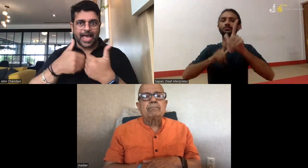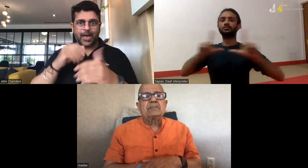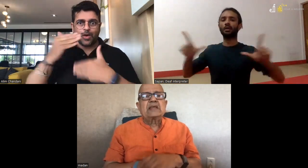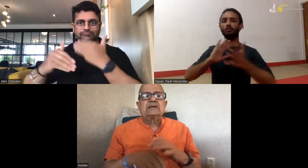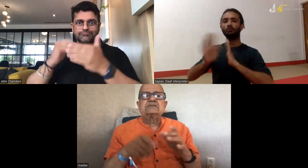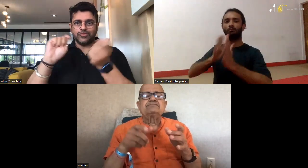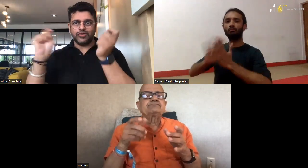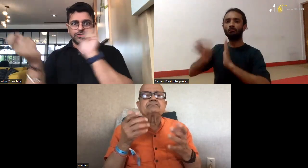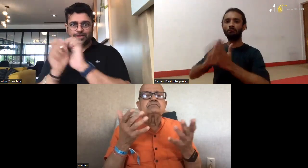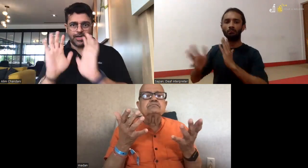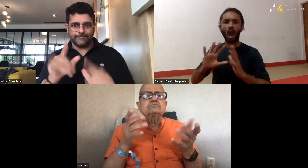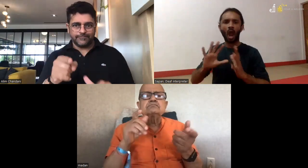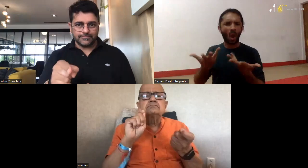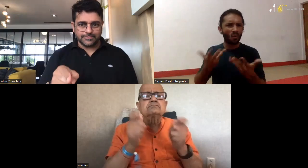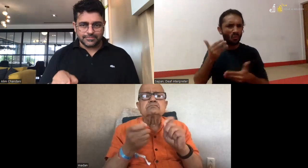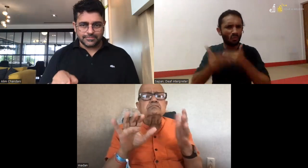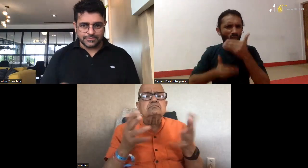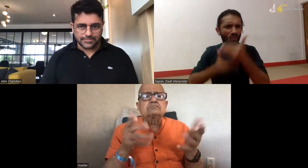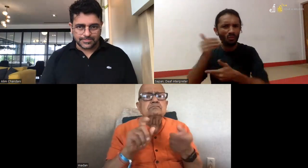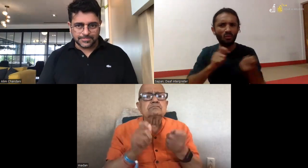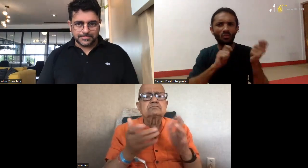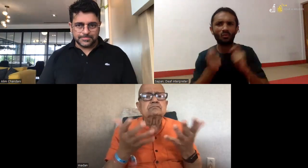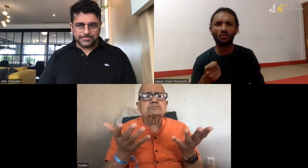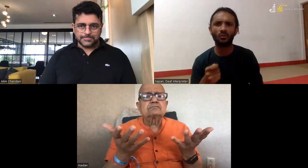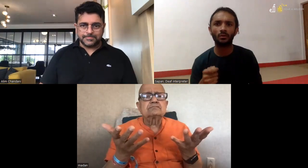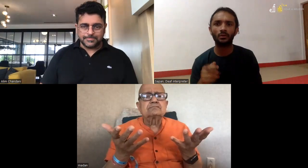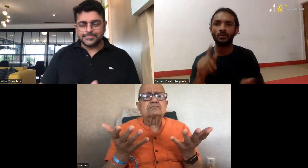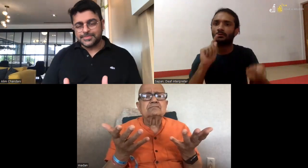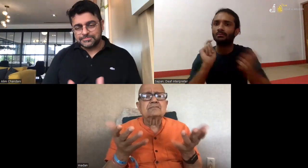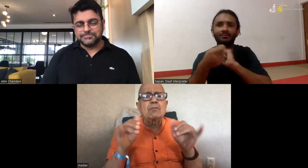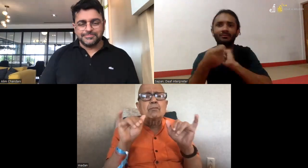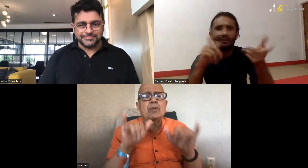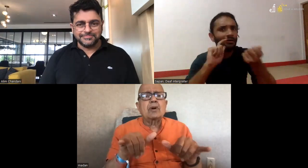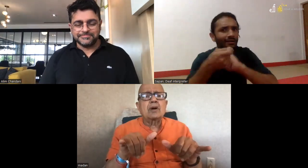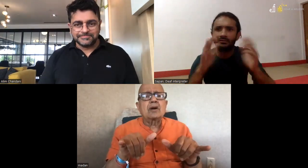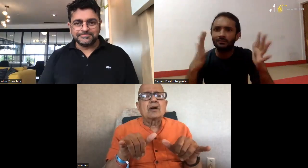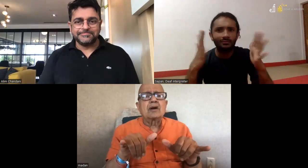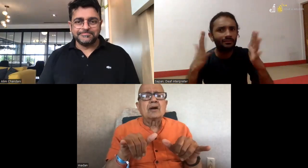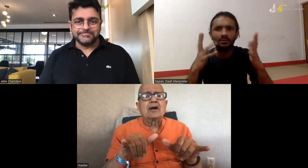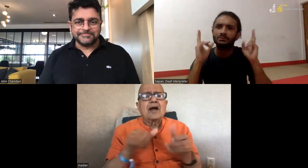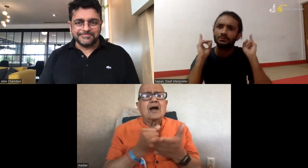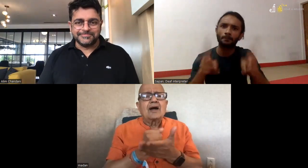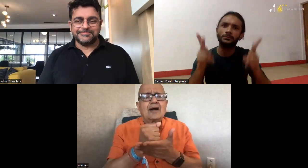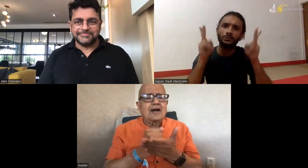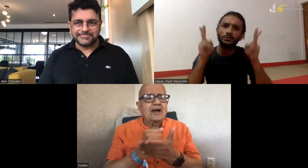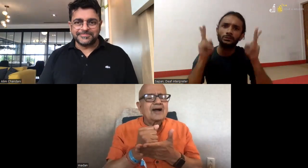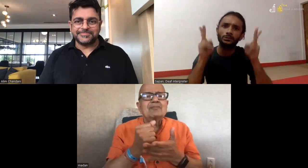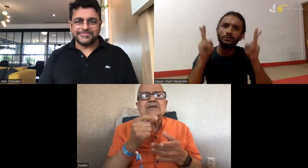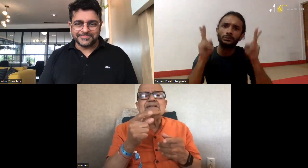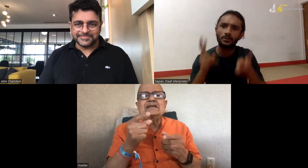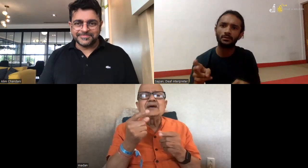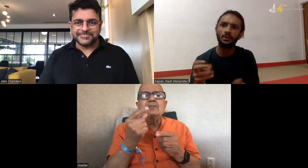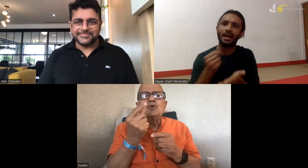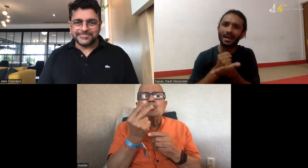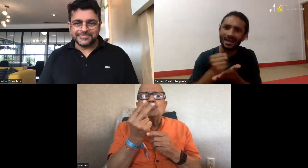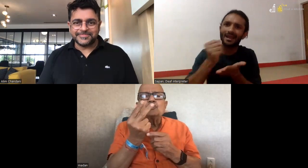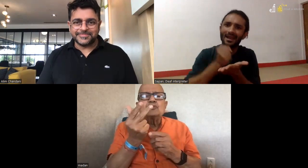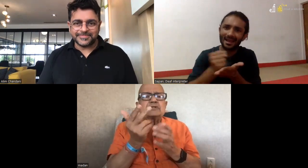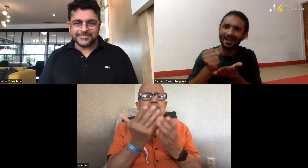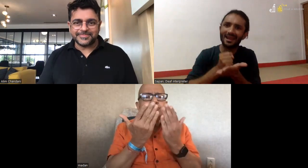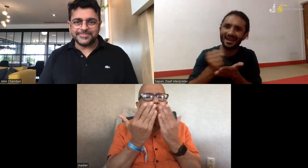So we do hear that we don't know about the Here a Million project, and it says here a million,